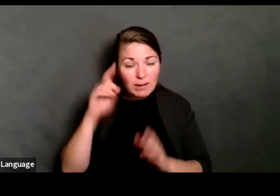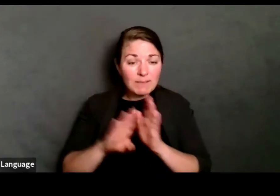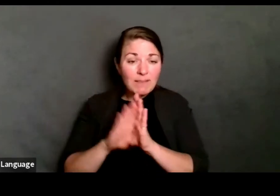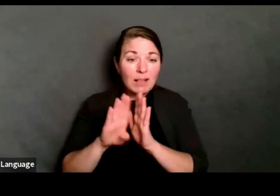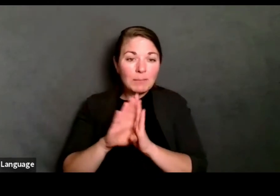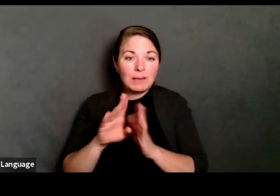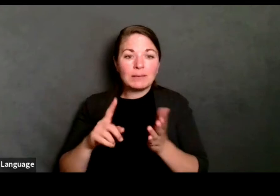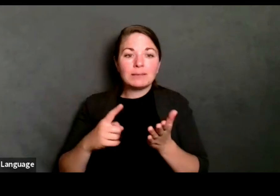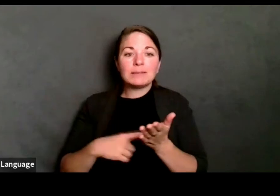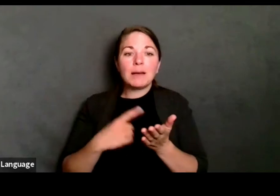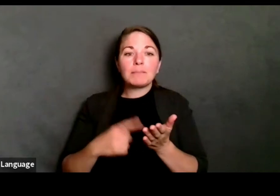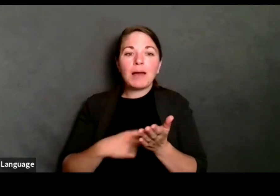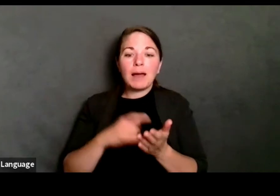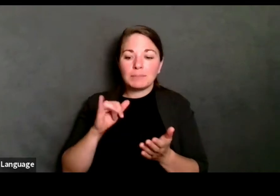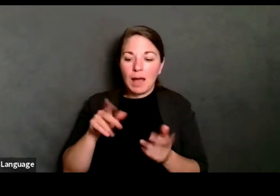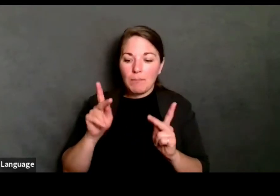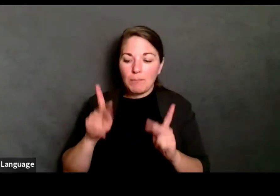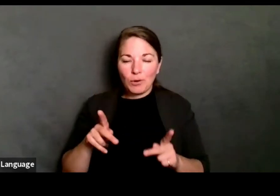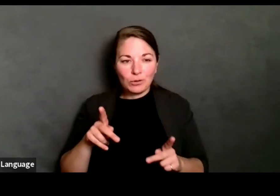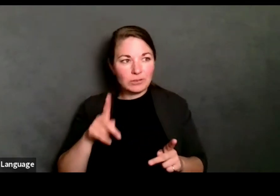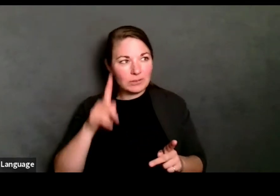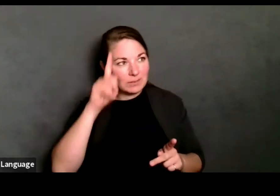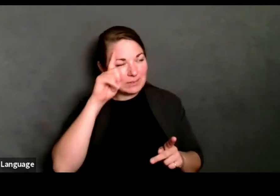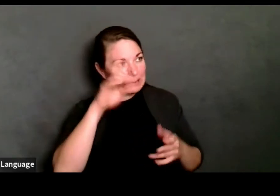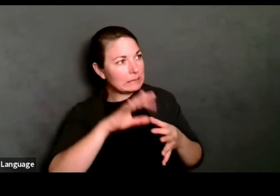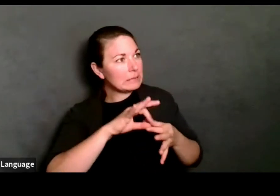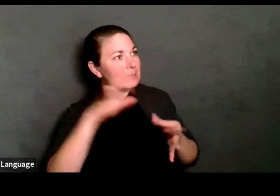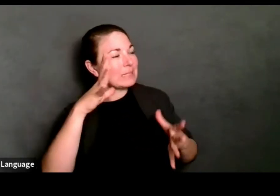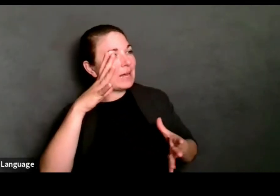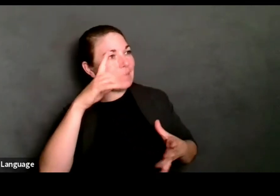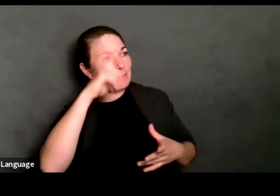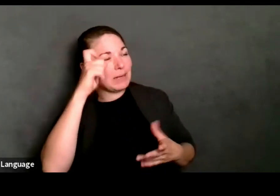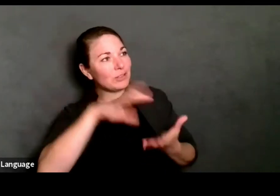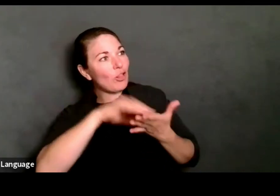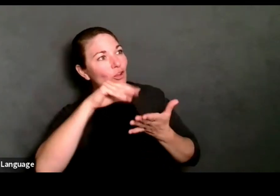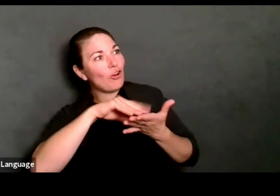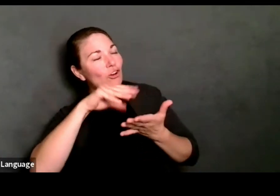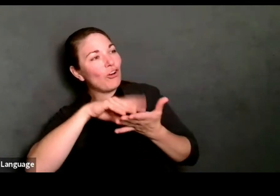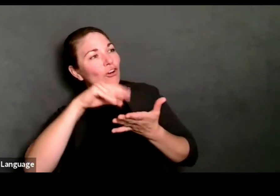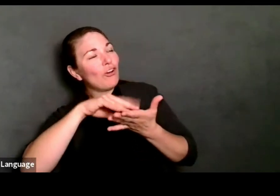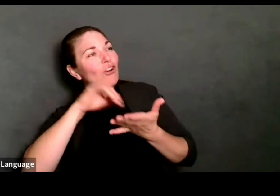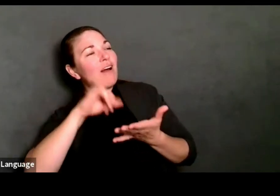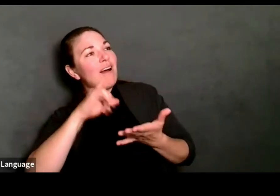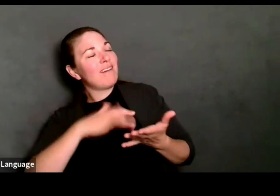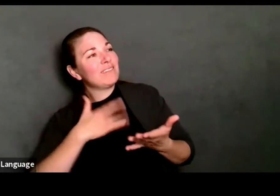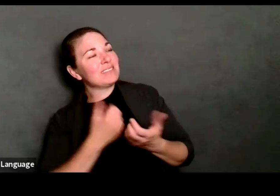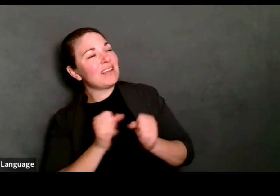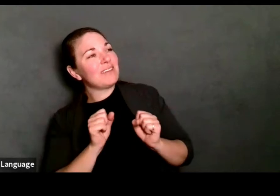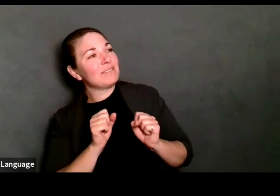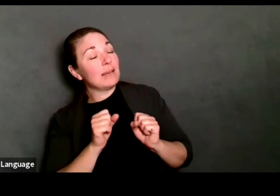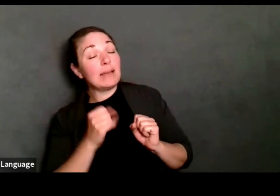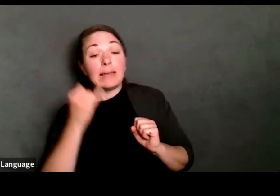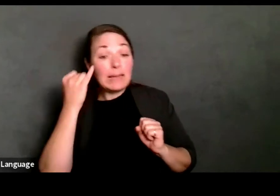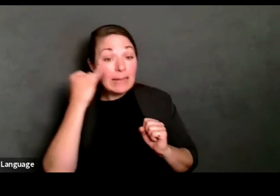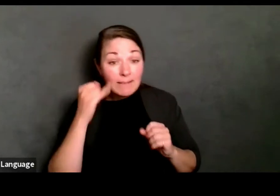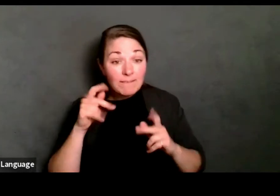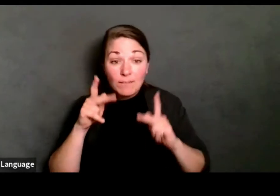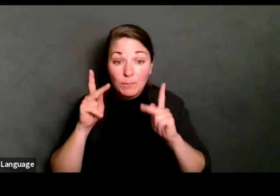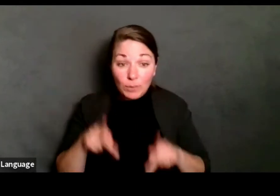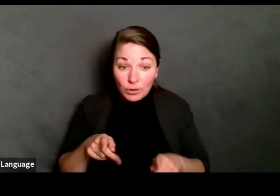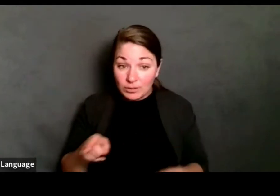a little bit of intellectual distance can be a safe place for people to be. If they don't say yes, if they're